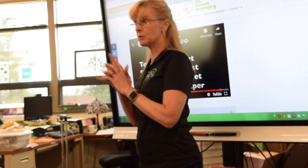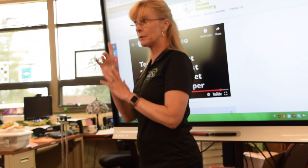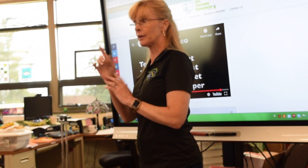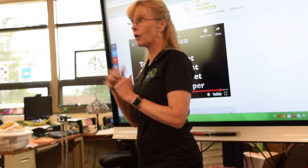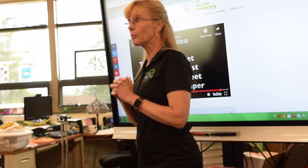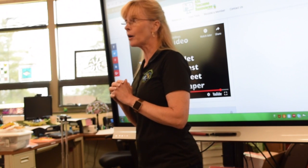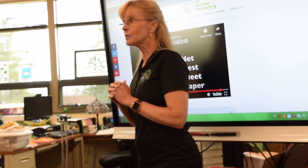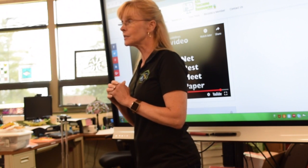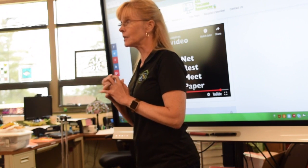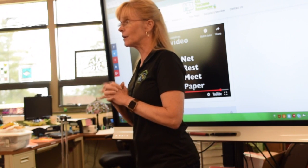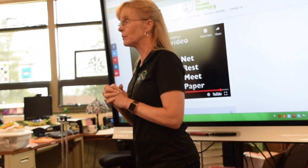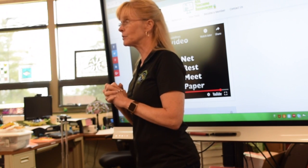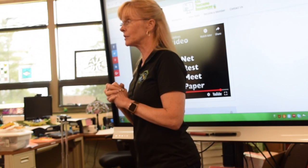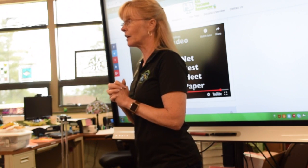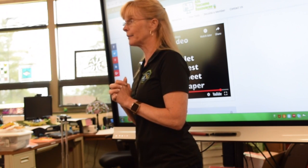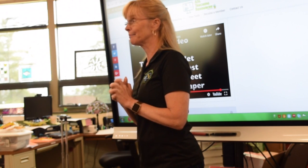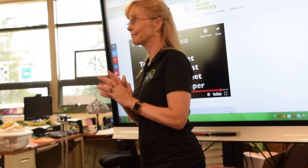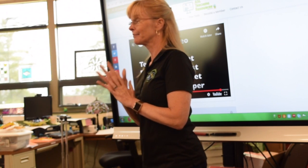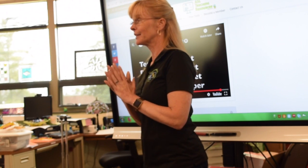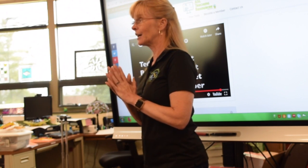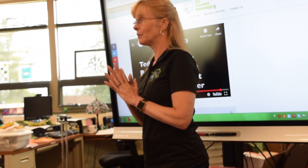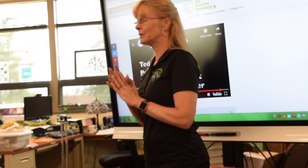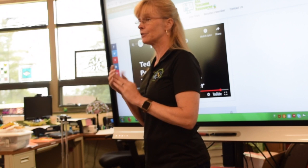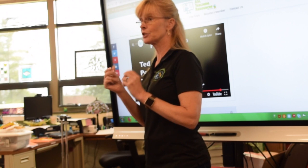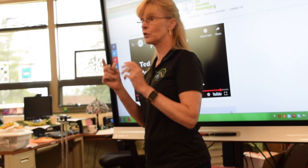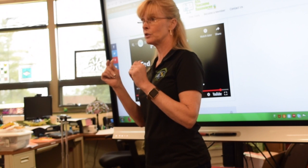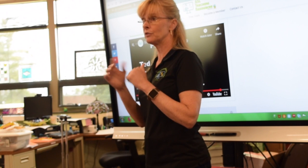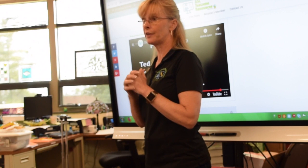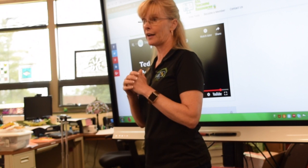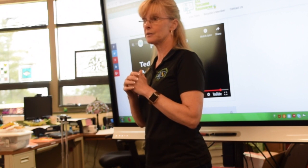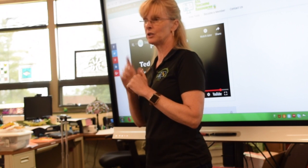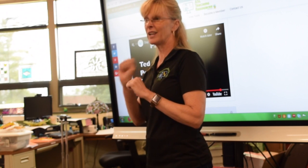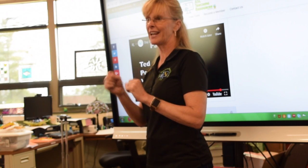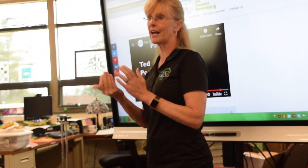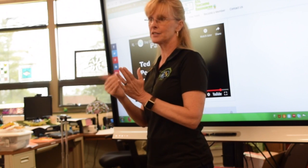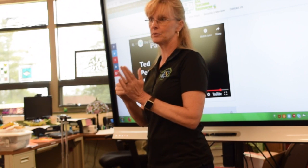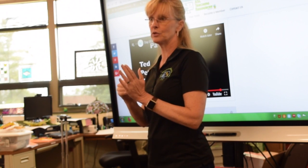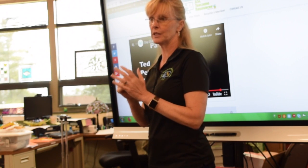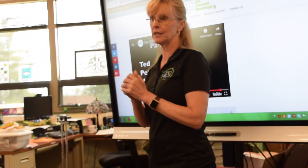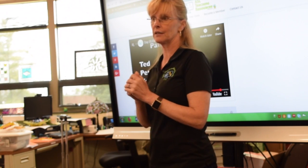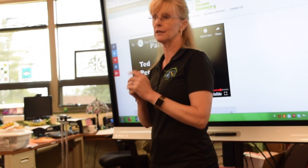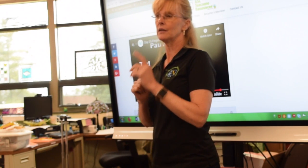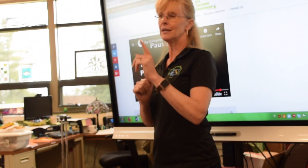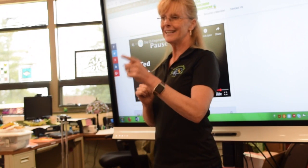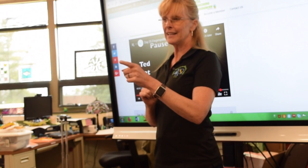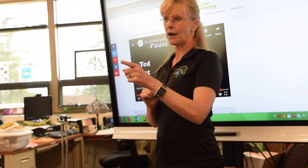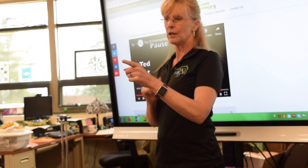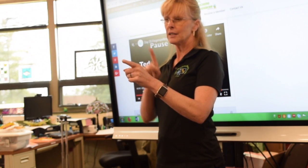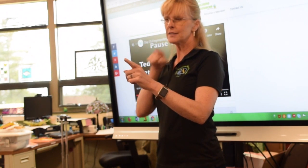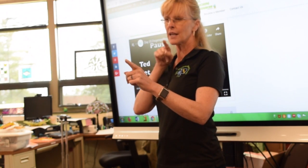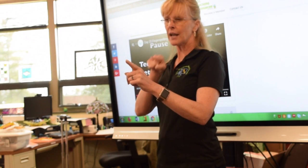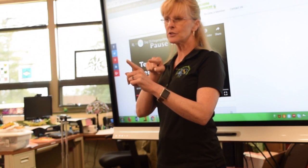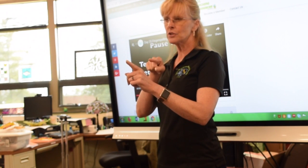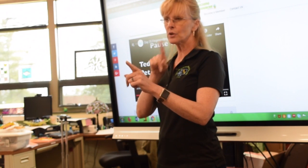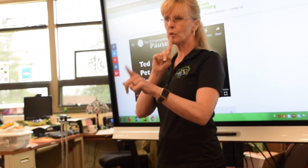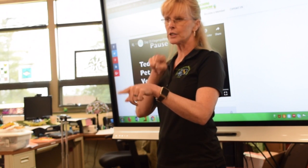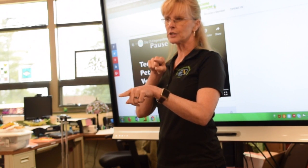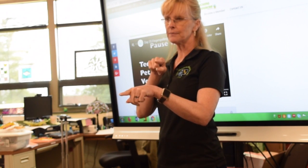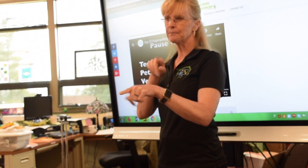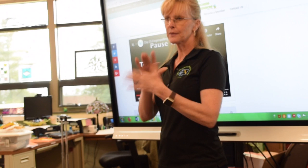but there are pauses there most of the time. But they're just going too fast. You can't ask them to do it again. Now, let's answer your question.